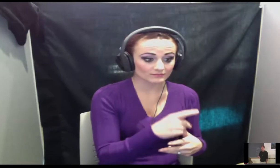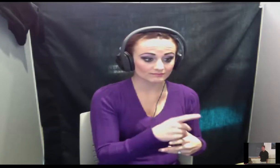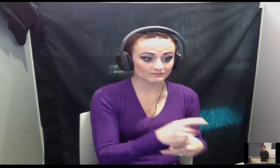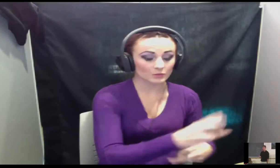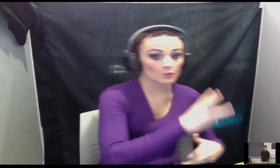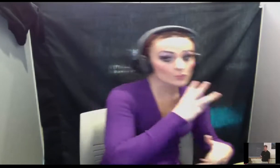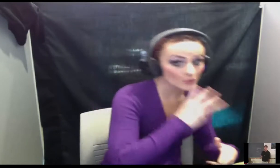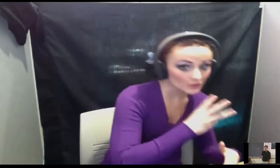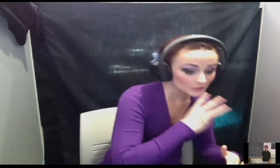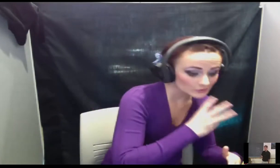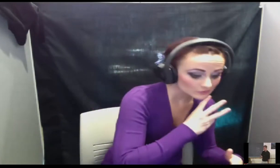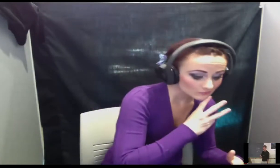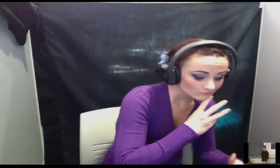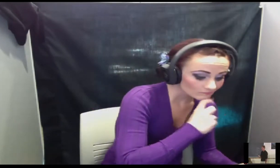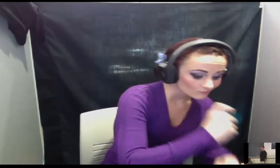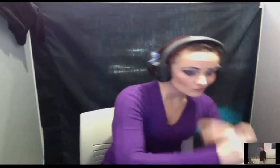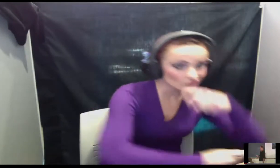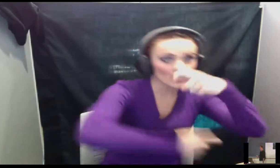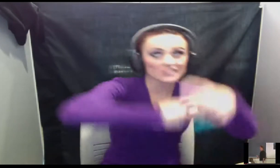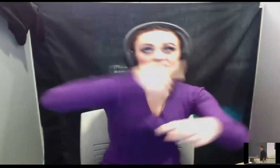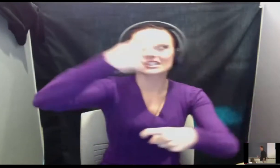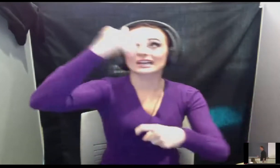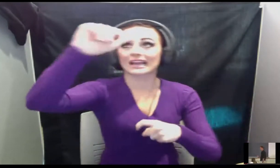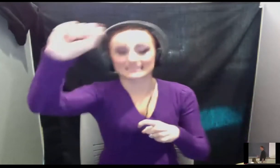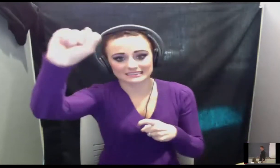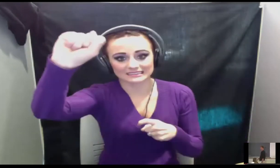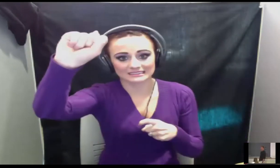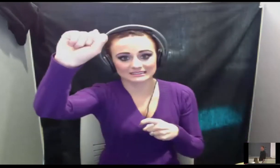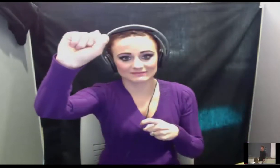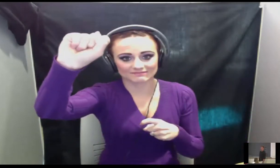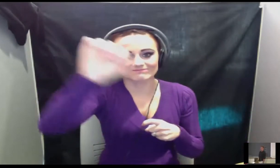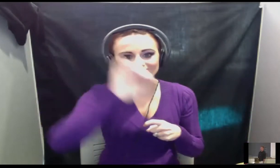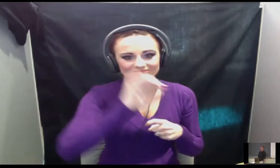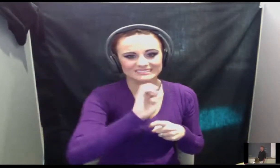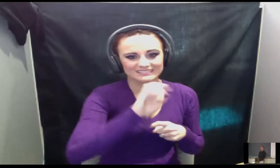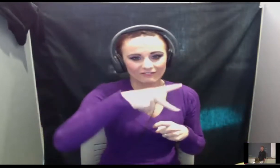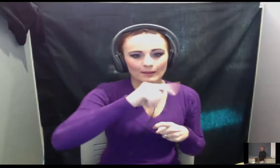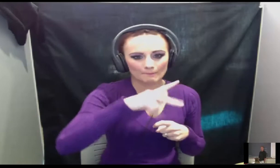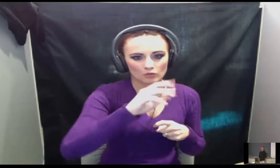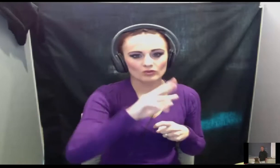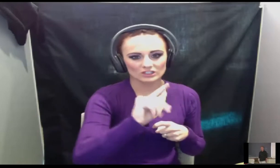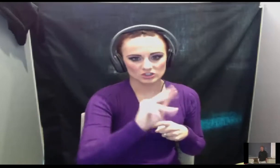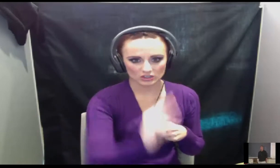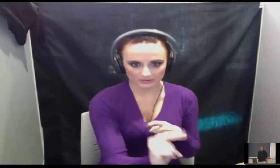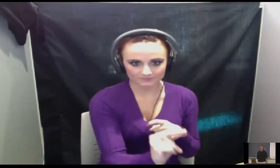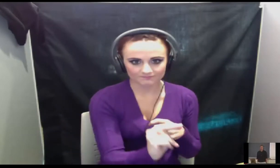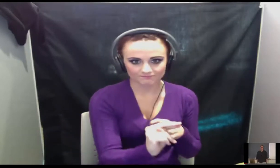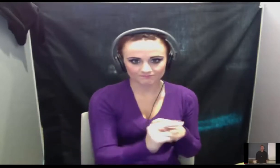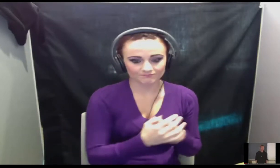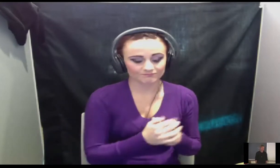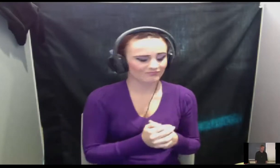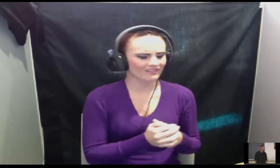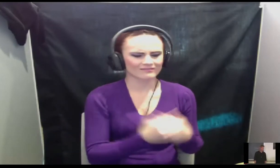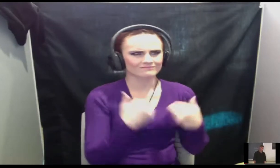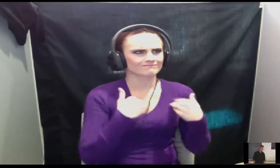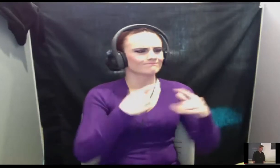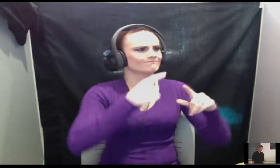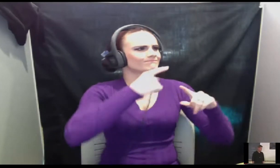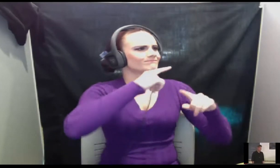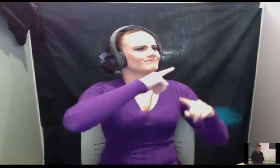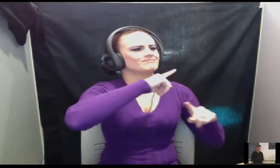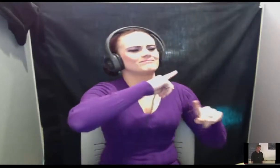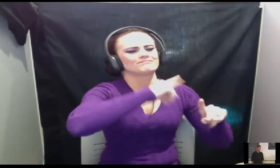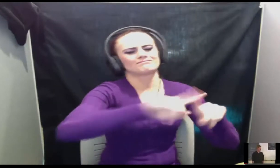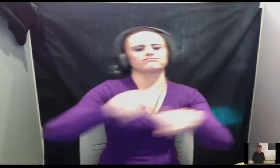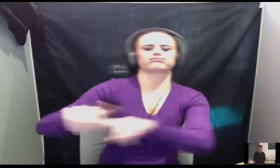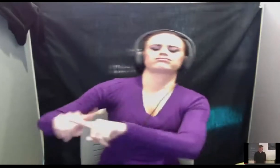gas phase. And there are probably 50 different variables that can influence the rate of evaporation, and we'll talk